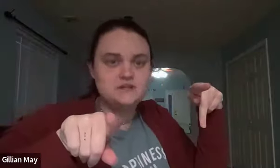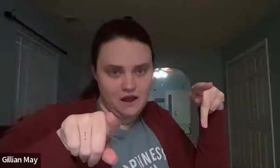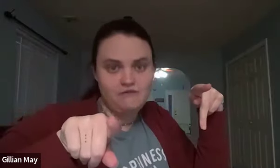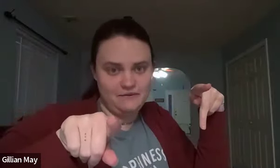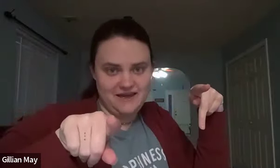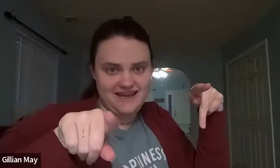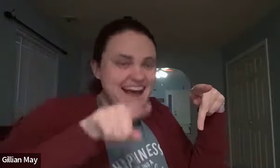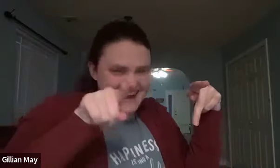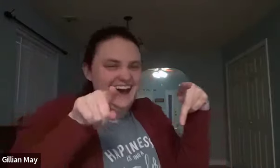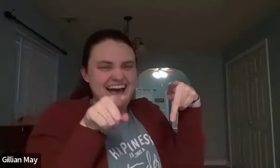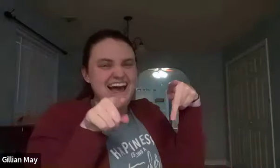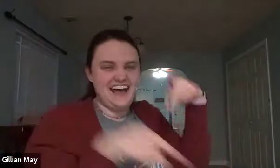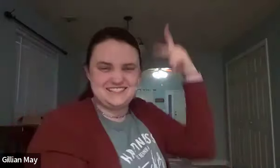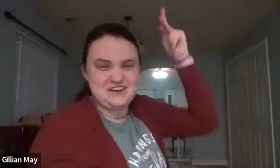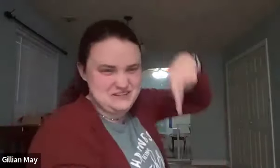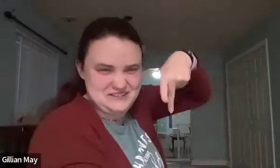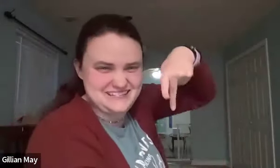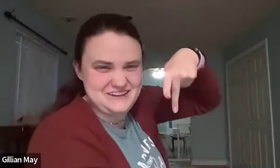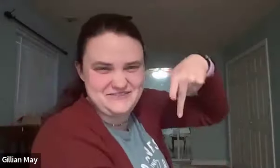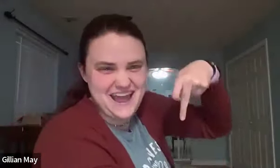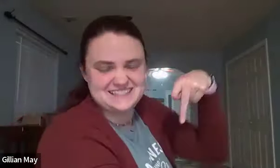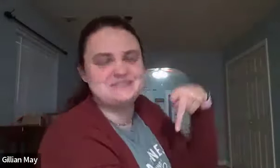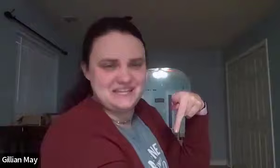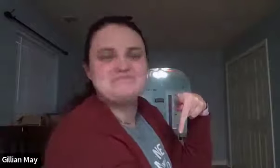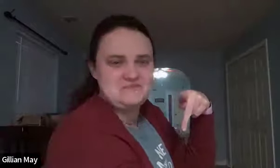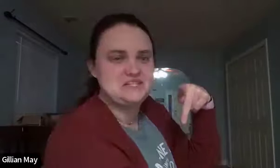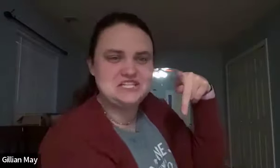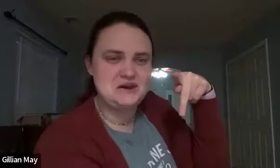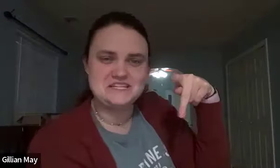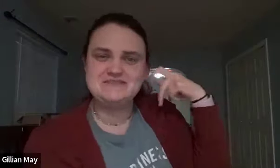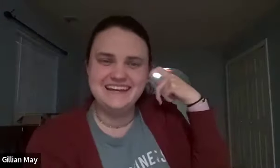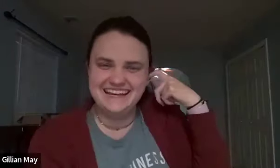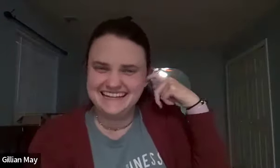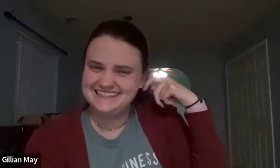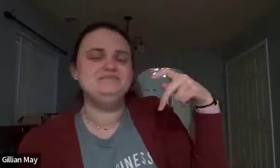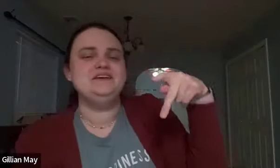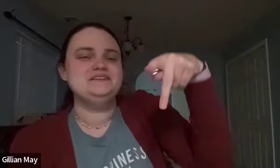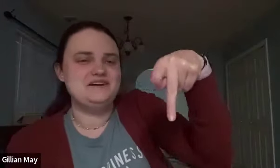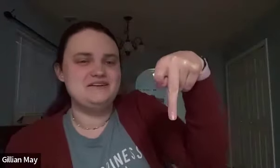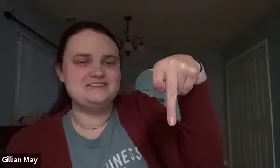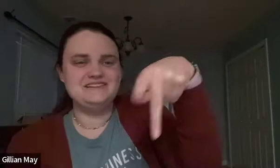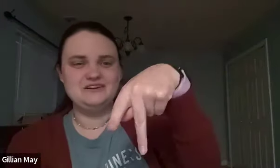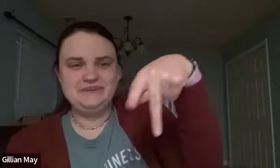her alphabet. I saw you do it so fast and I was like, she knows it. So there's our little